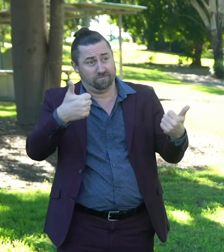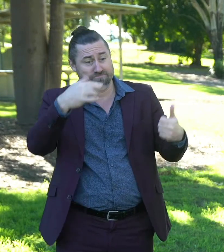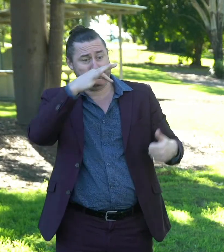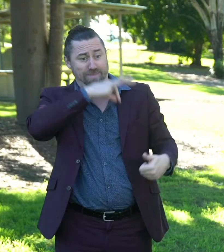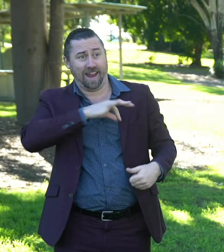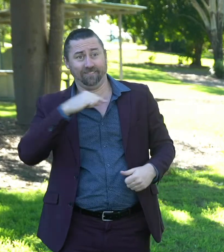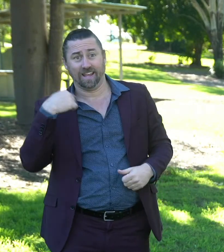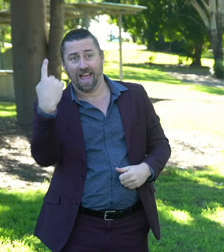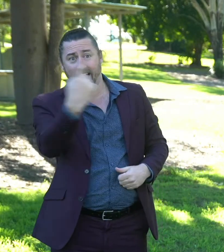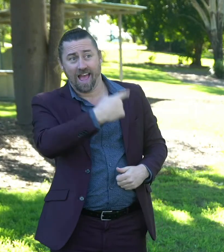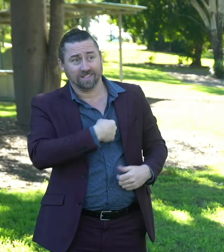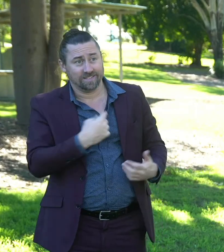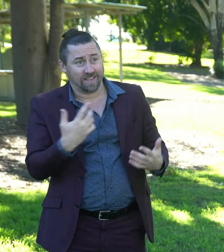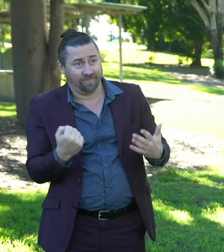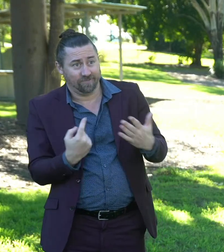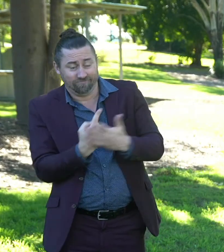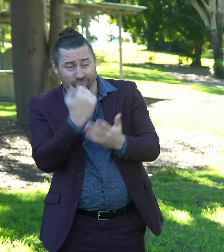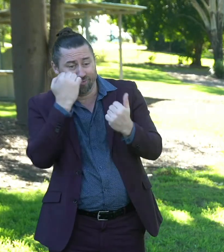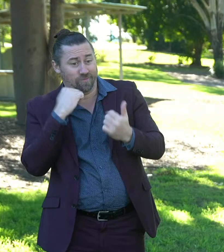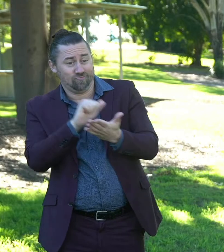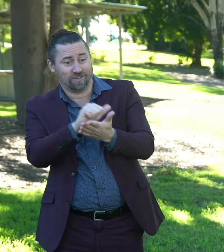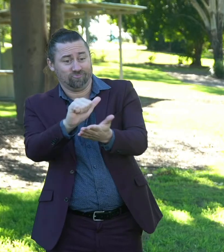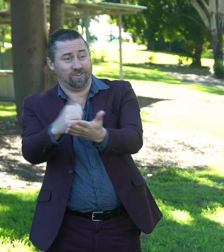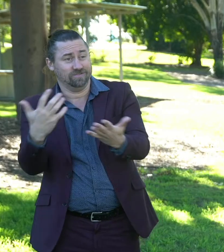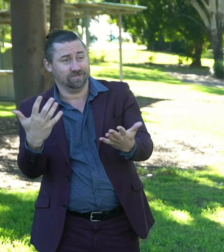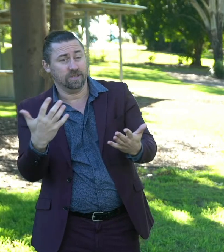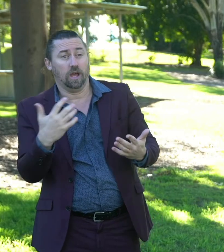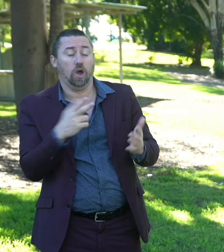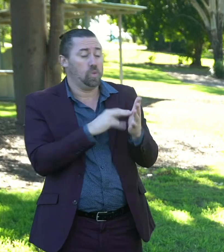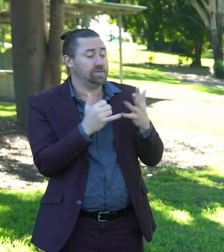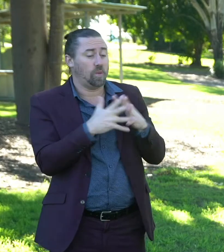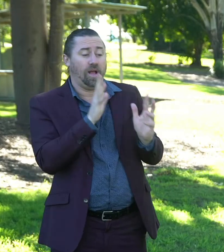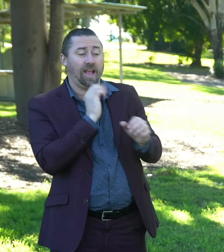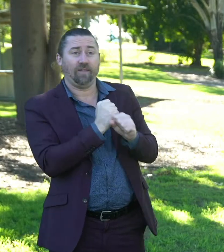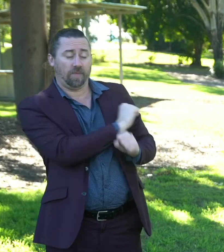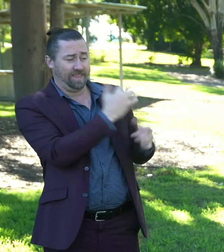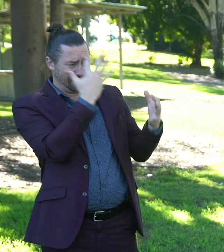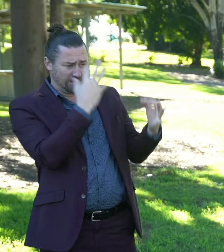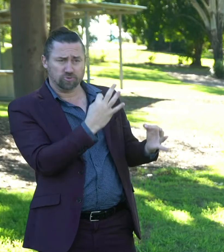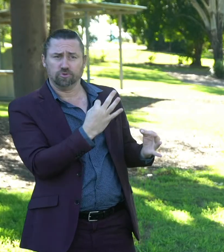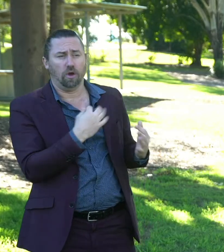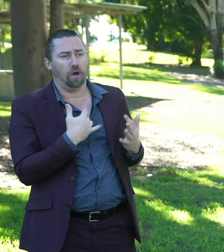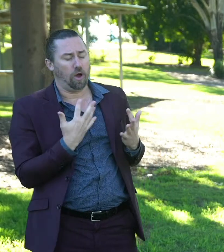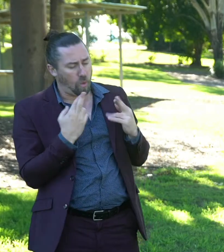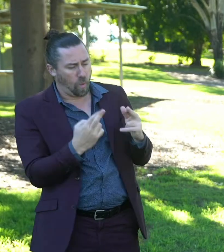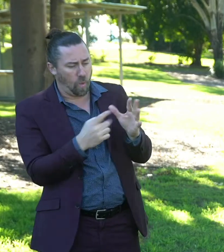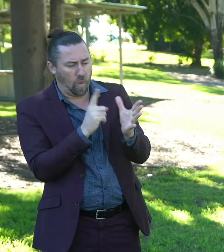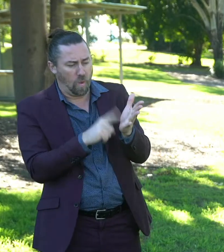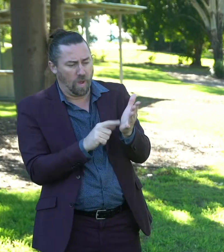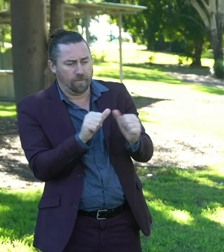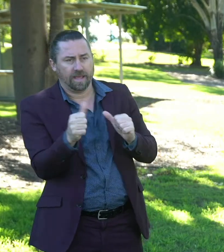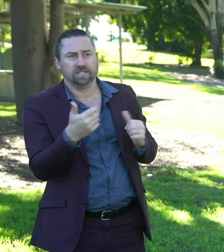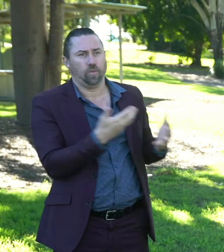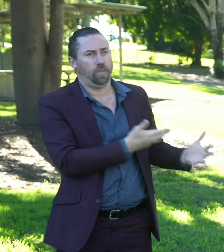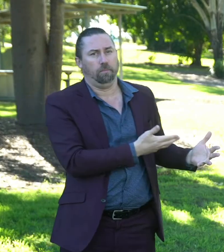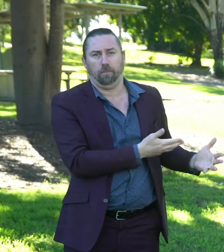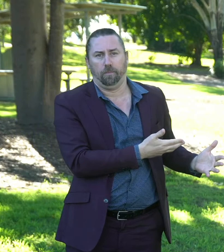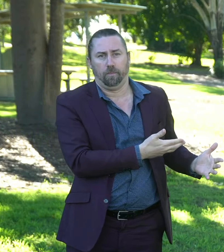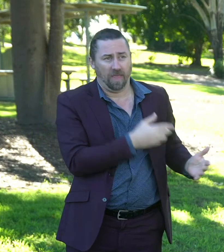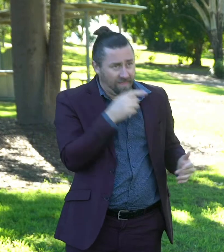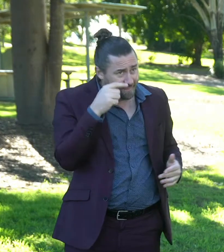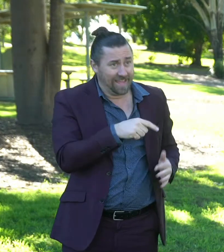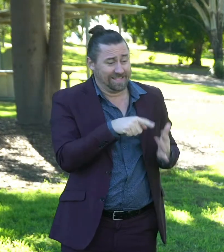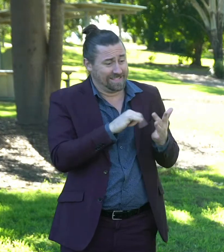They are matters for the New South Wales government, and like I said, we wish them all the very best. This is a highly contagious